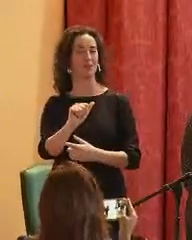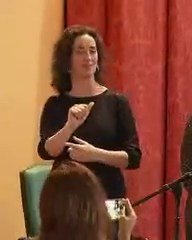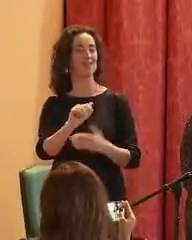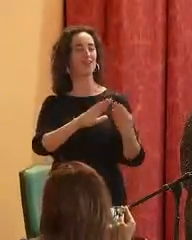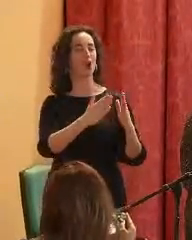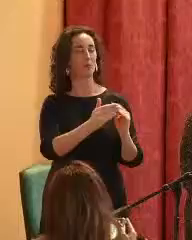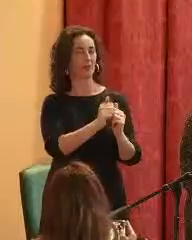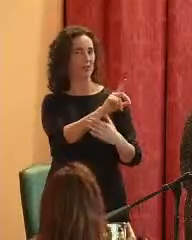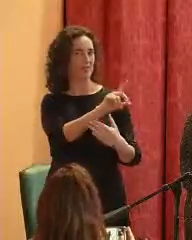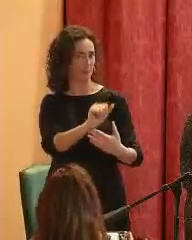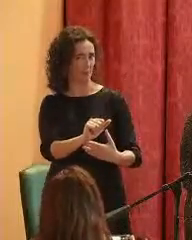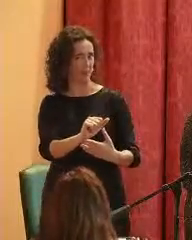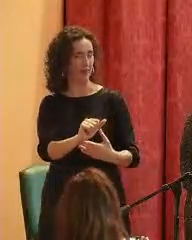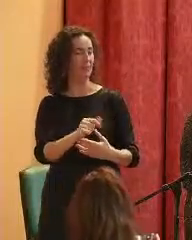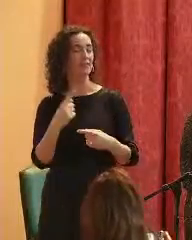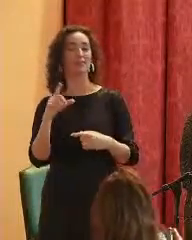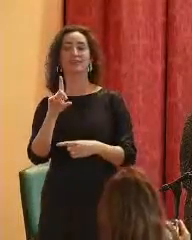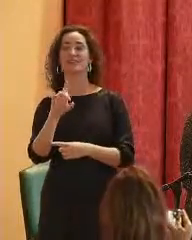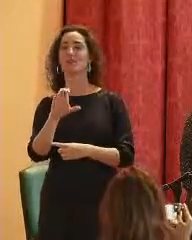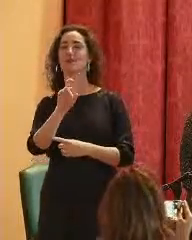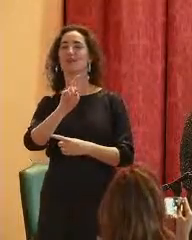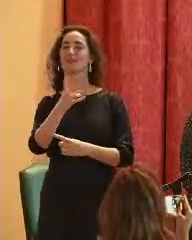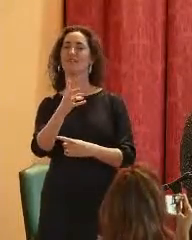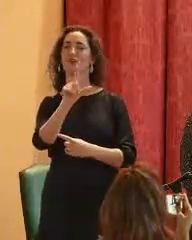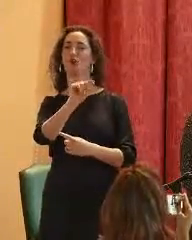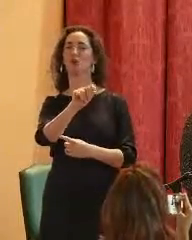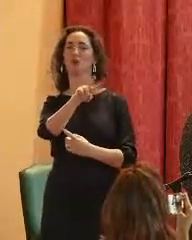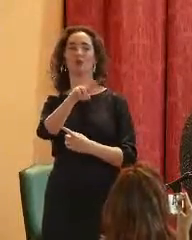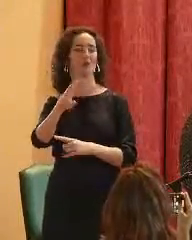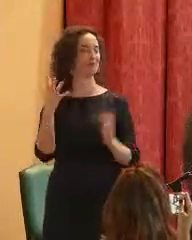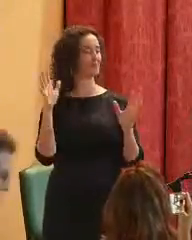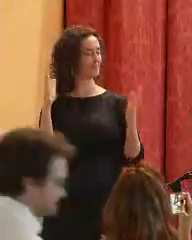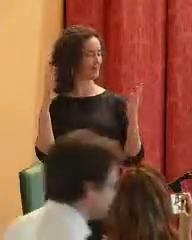disability community, dated December the 7th, 2022.